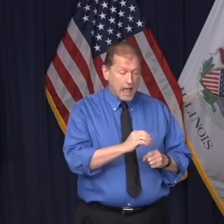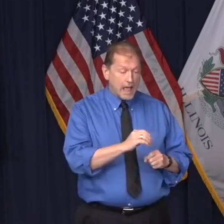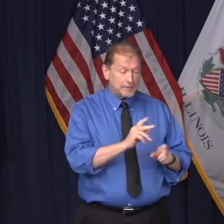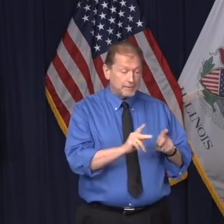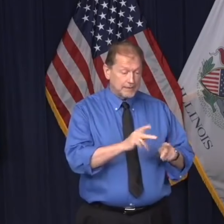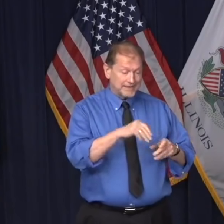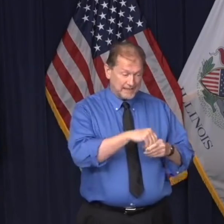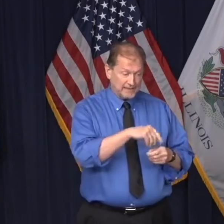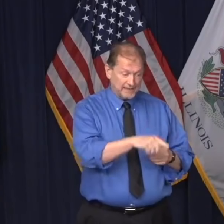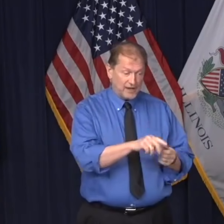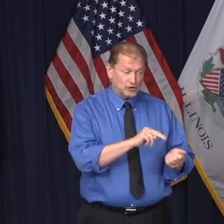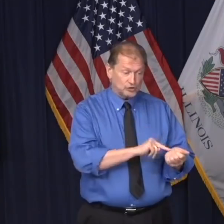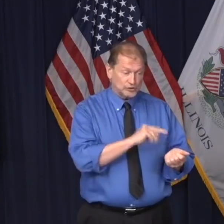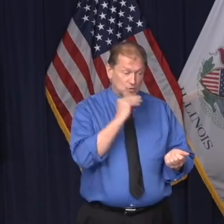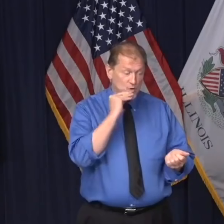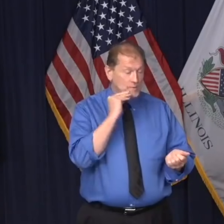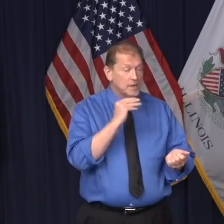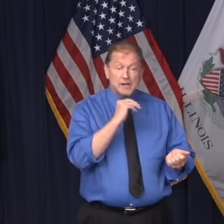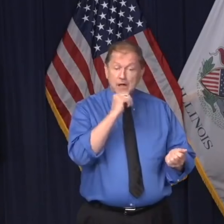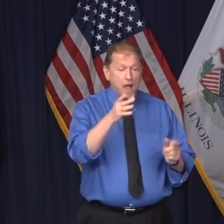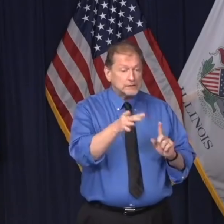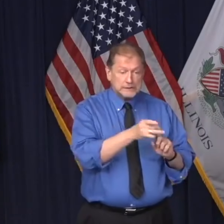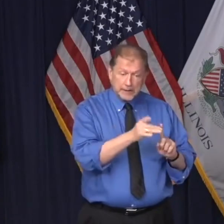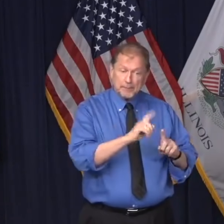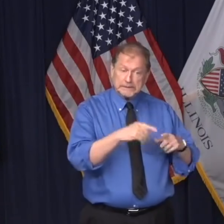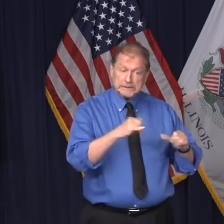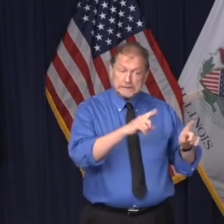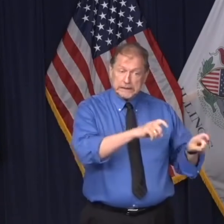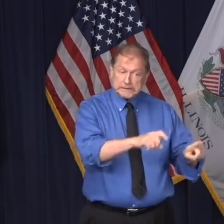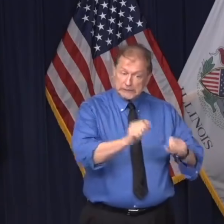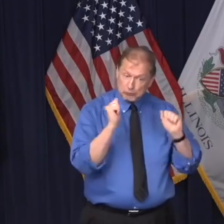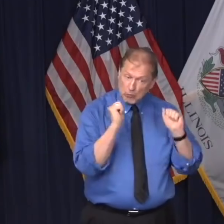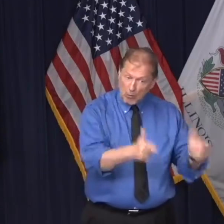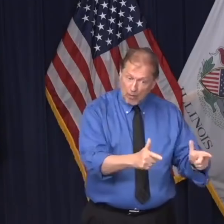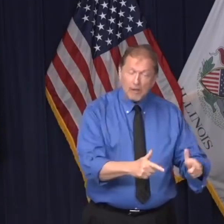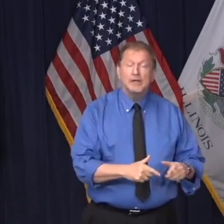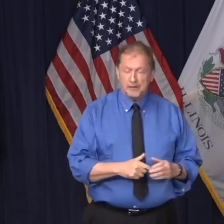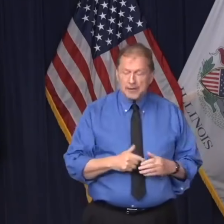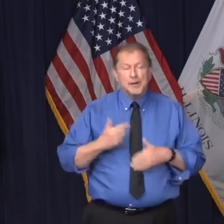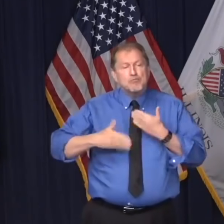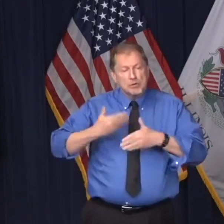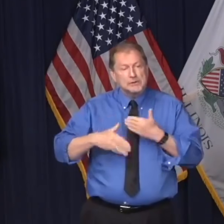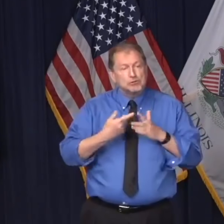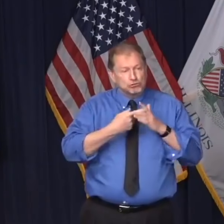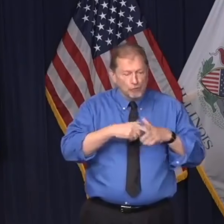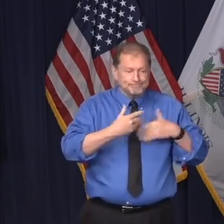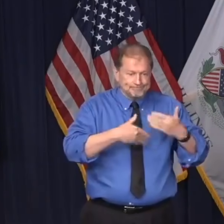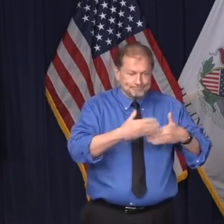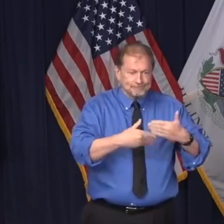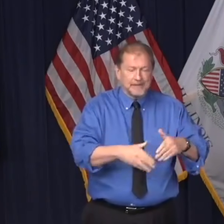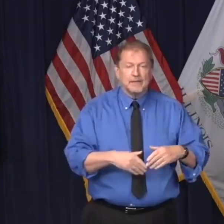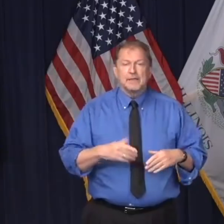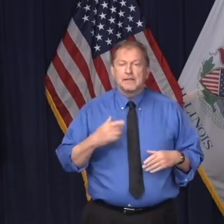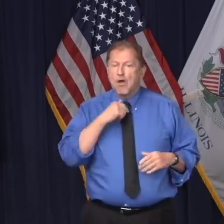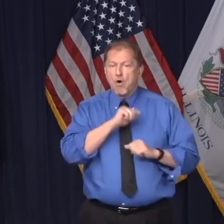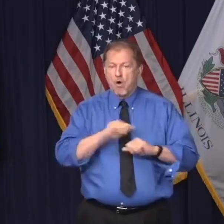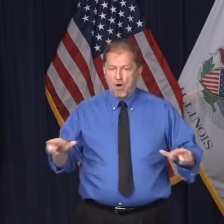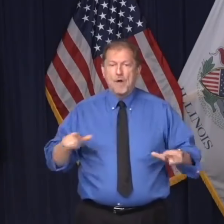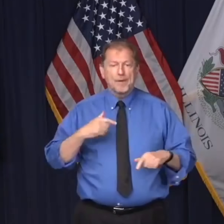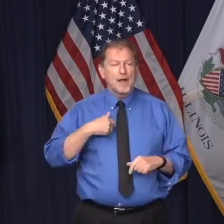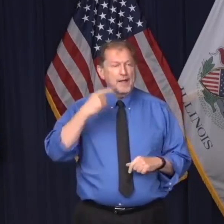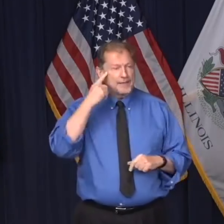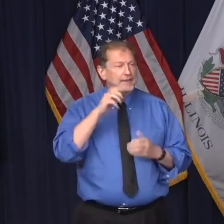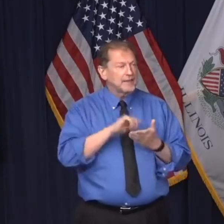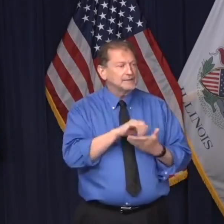tested, correct? We're in the process of that. Yeah, Process. we don't have enough to do it all at once, so we're getting to all of them. But I think I said 68, and I think that's